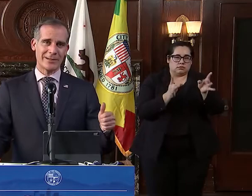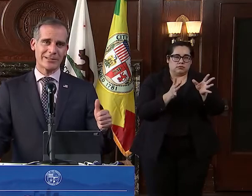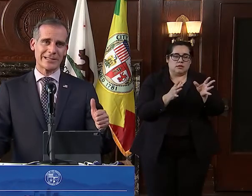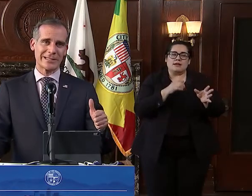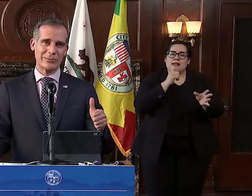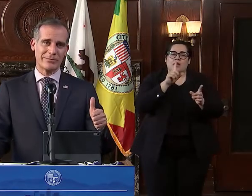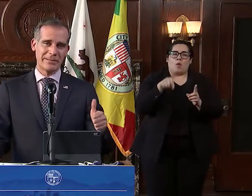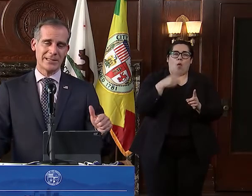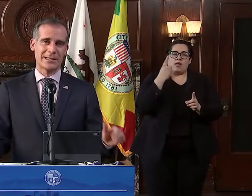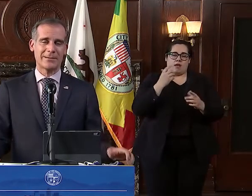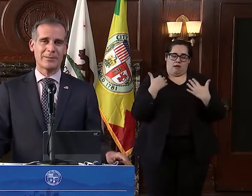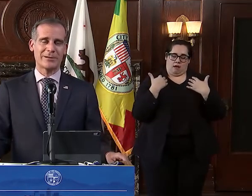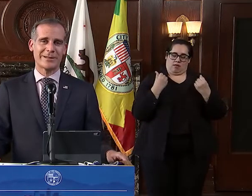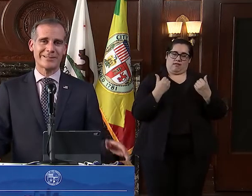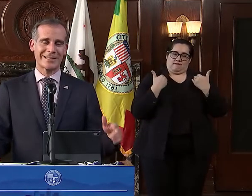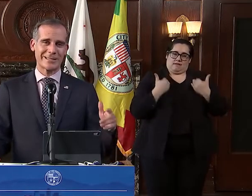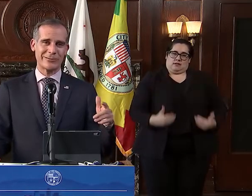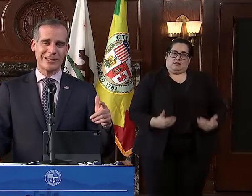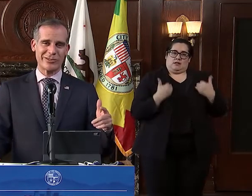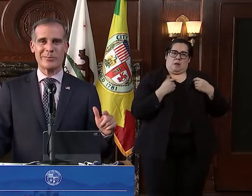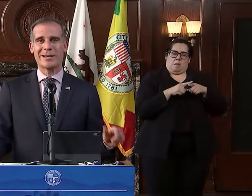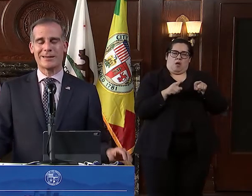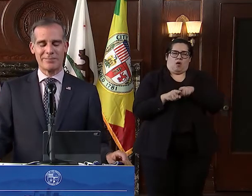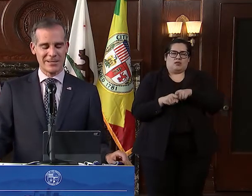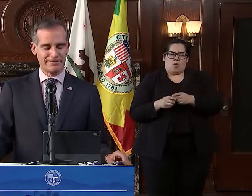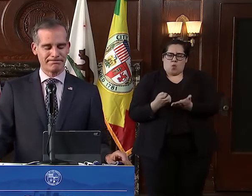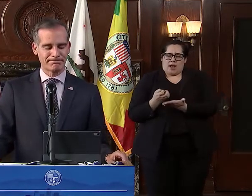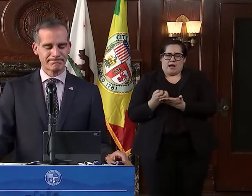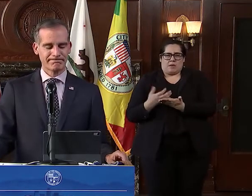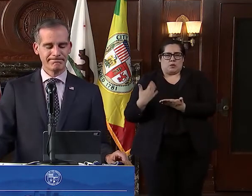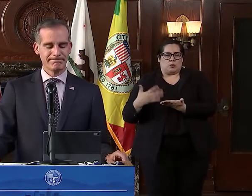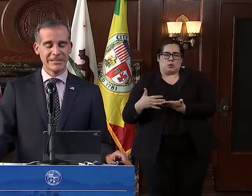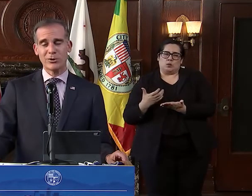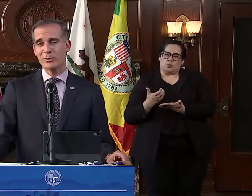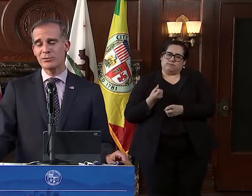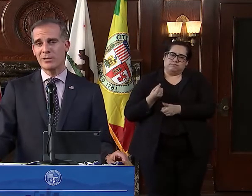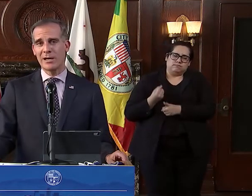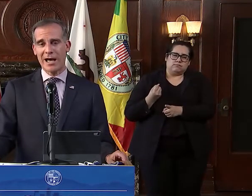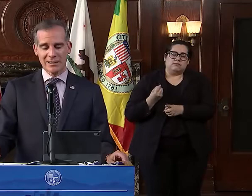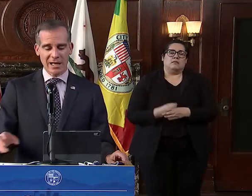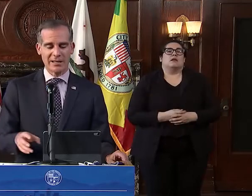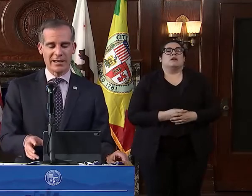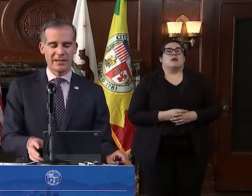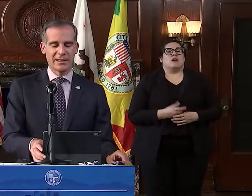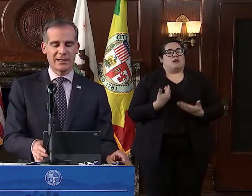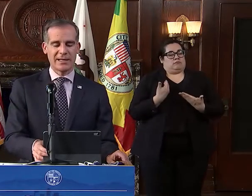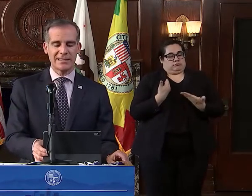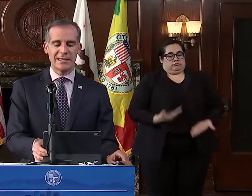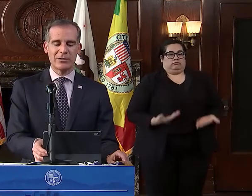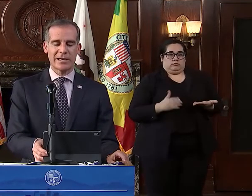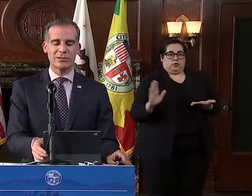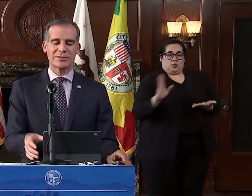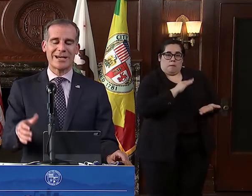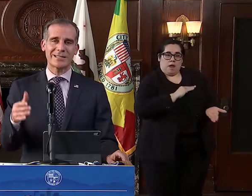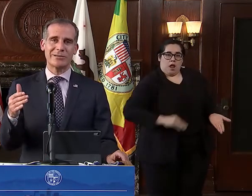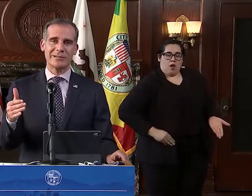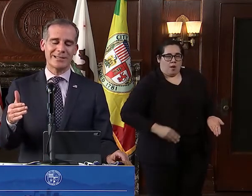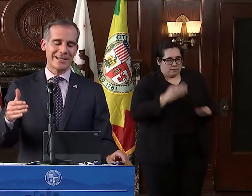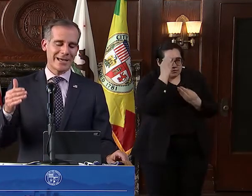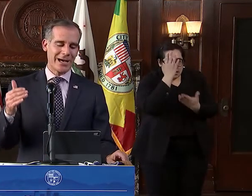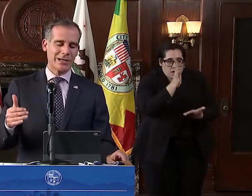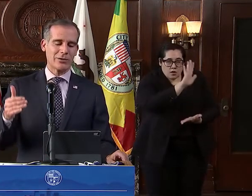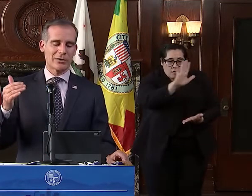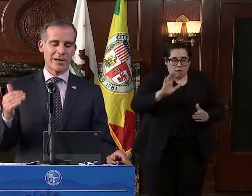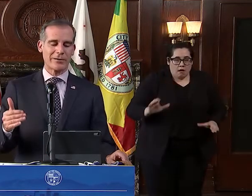solamente de nuestra salud física, pero de nuestra salud económica también. Y como su alcalde, les digo que sus